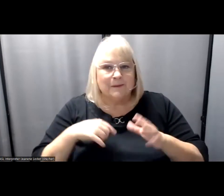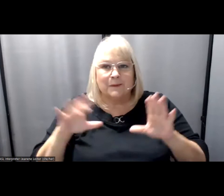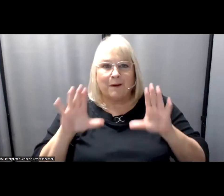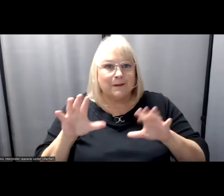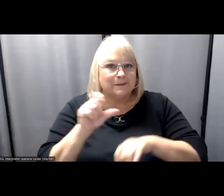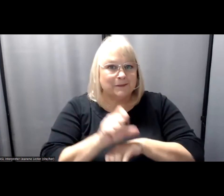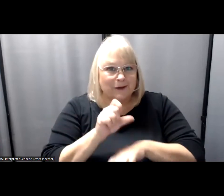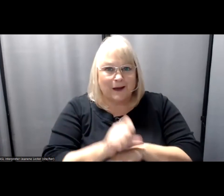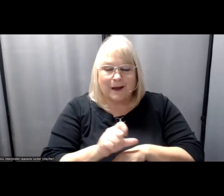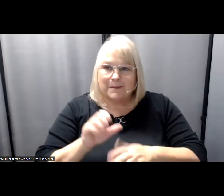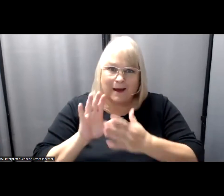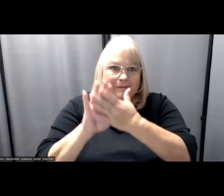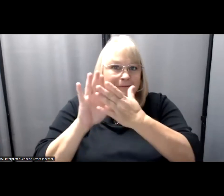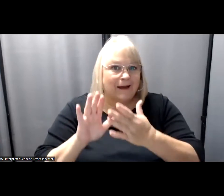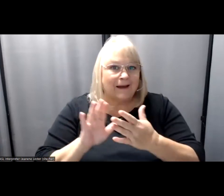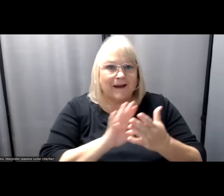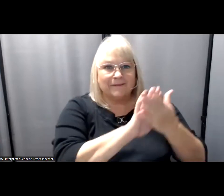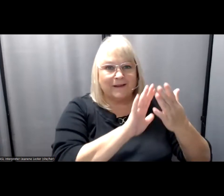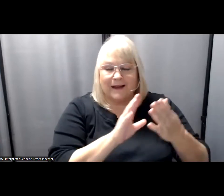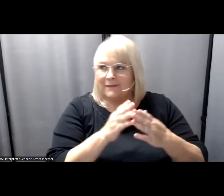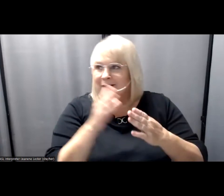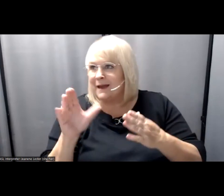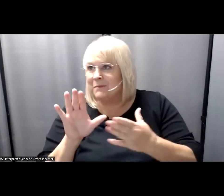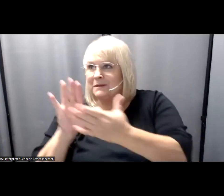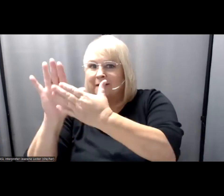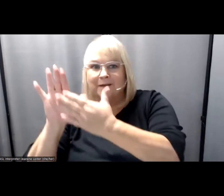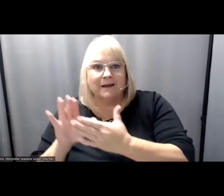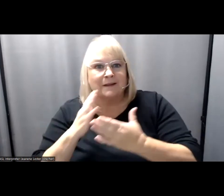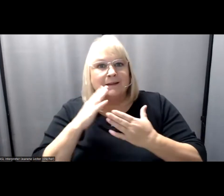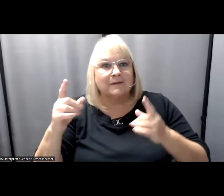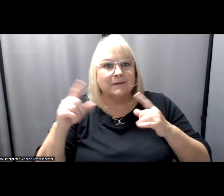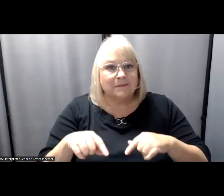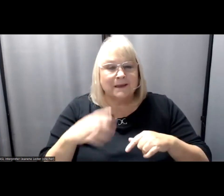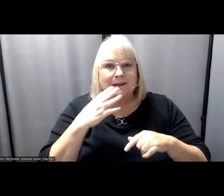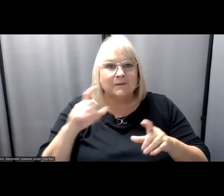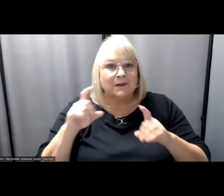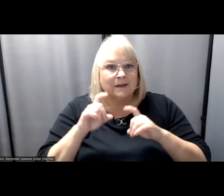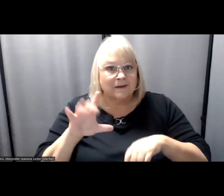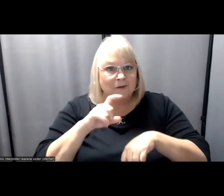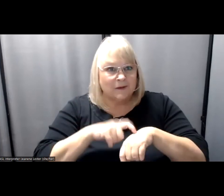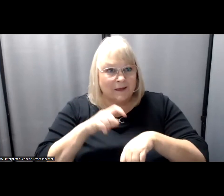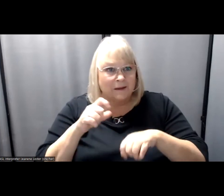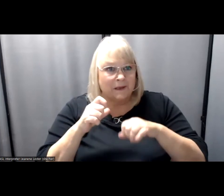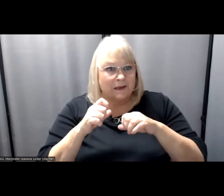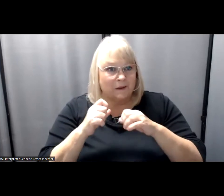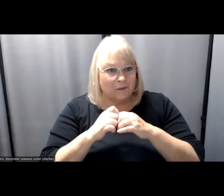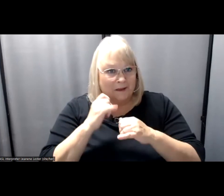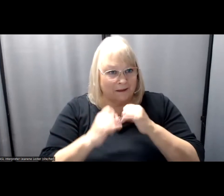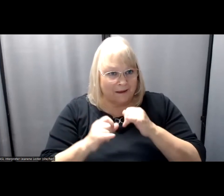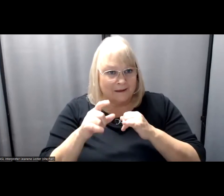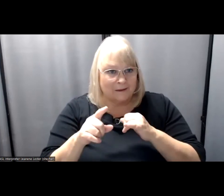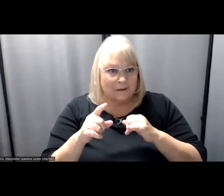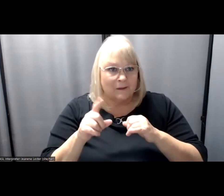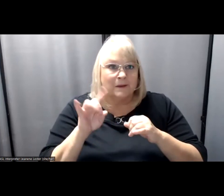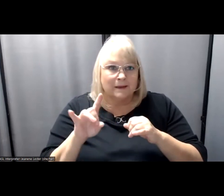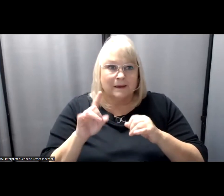five. Thank you so much for being here. Thanks for the gift of your time. And with that, we did our